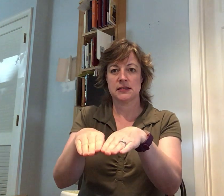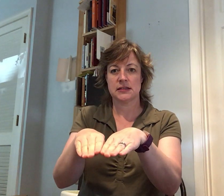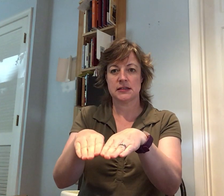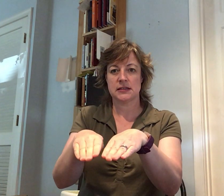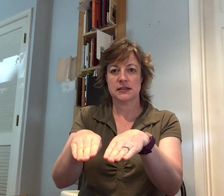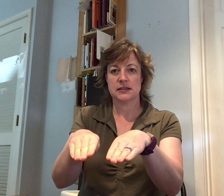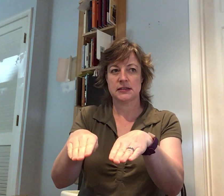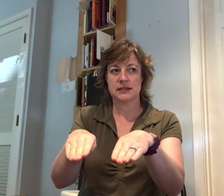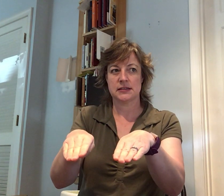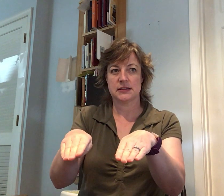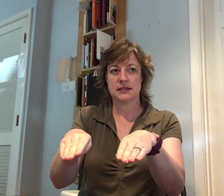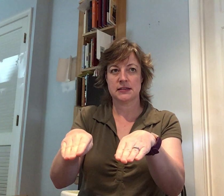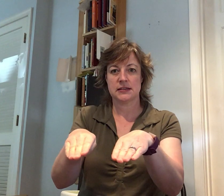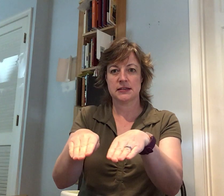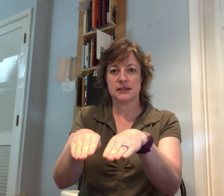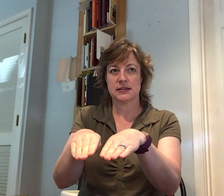boundary, the plates collide.